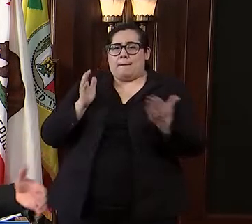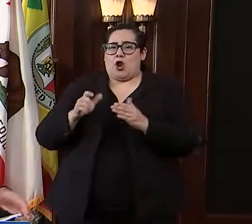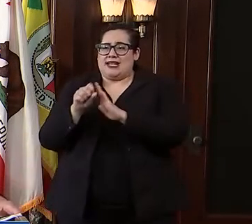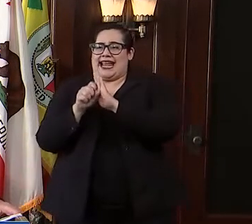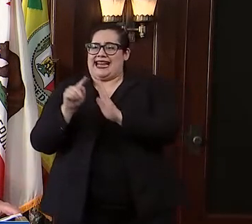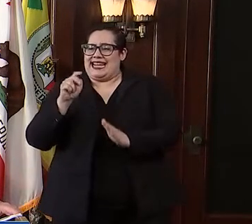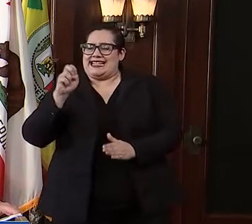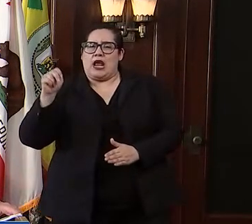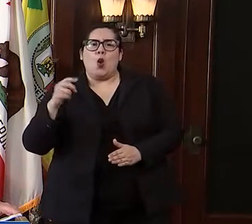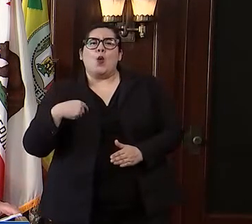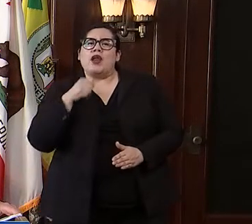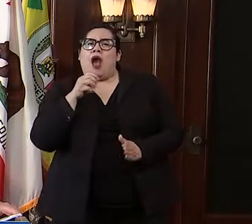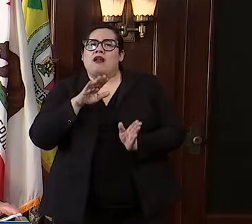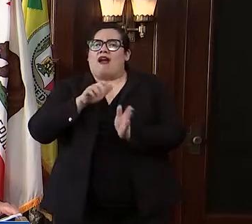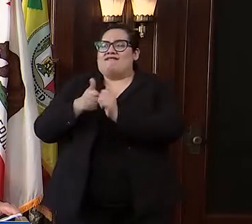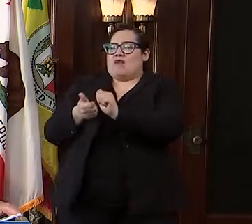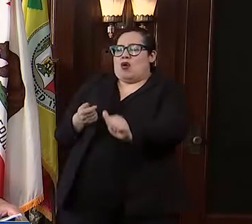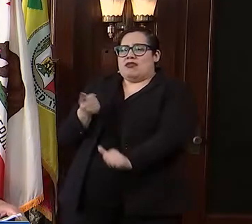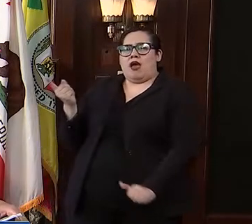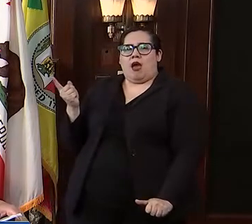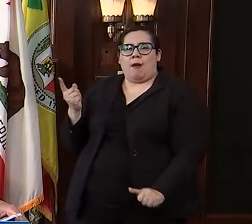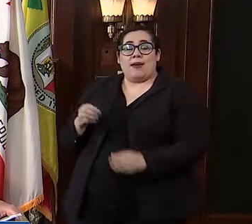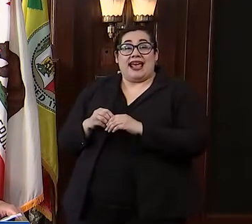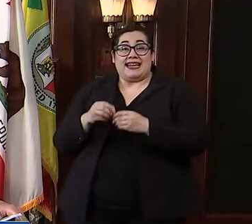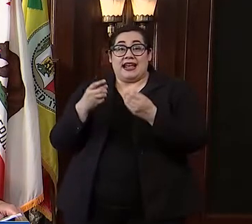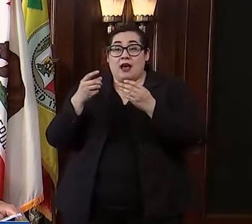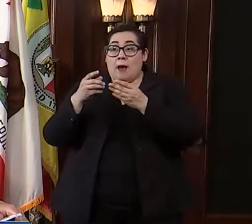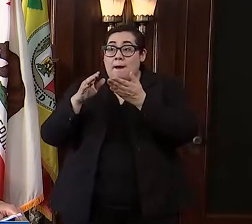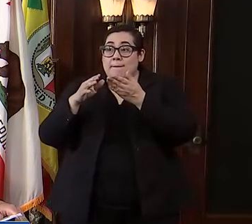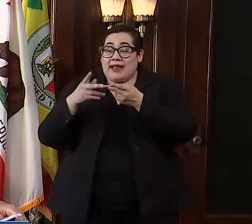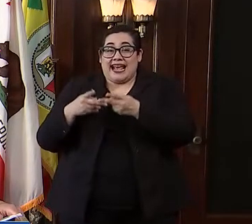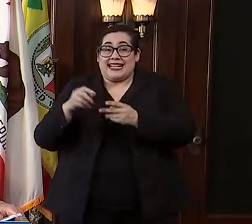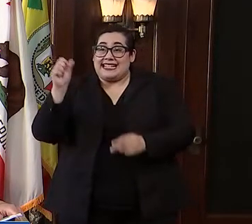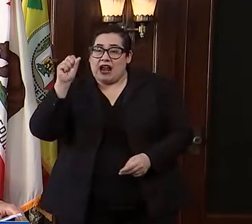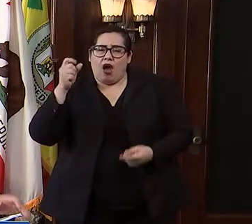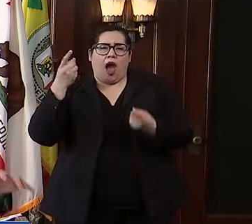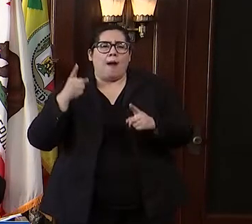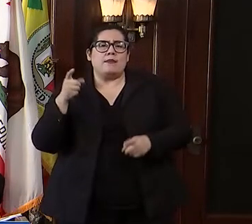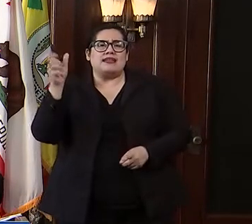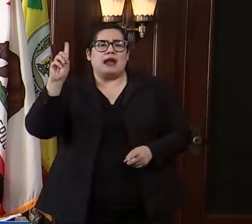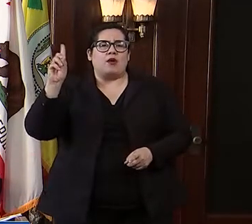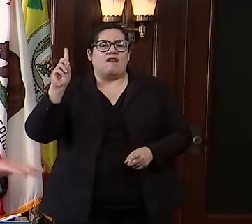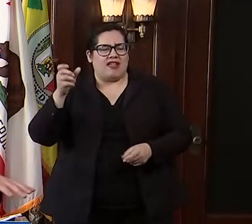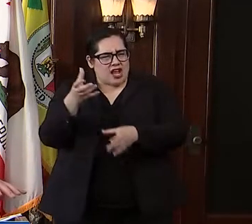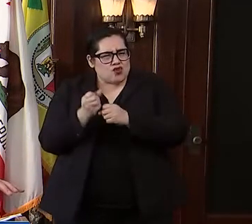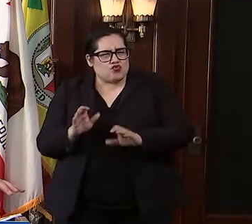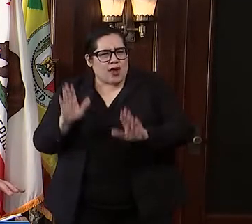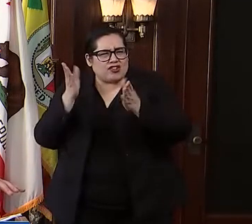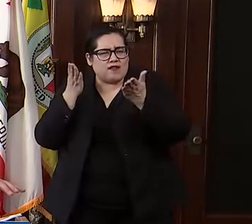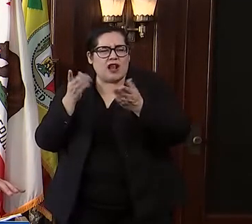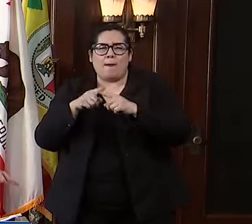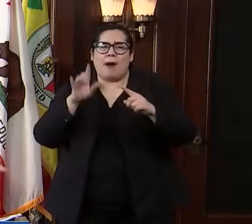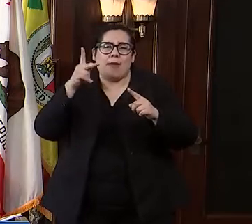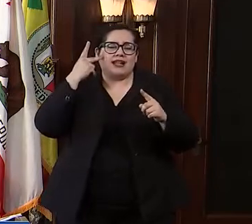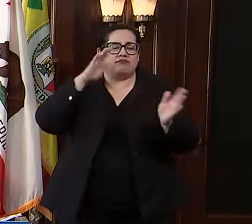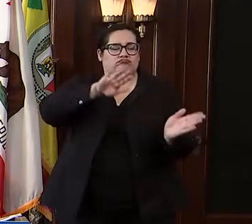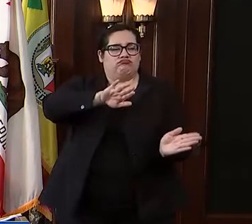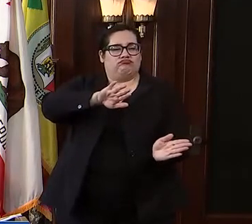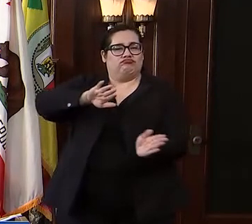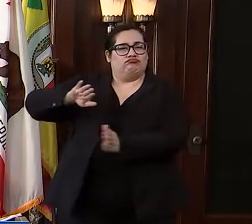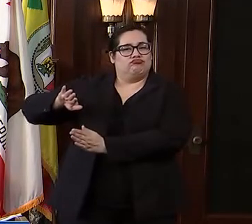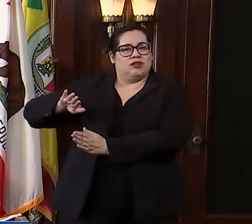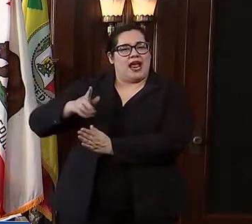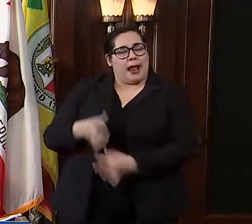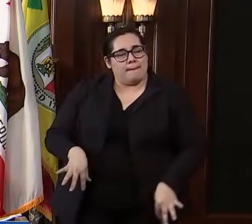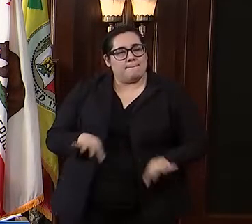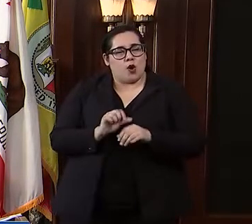not serve them. And in Tennessee, I hope people who happen to be Democrats can get good service from their elected representatives. Let's put that aside and let's do the necessary